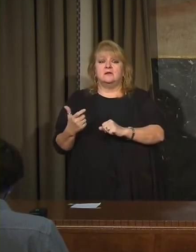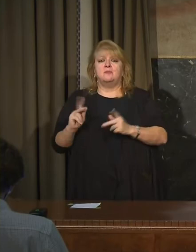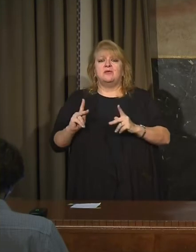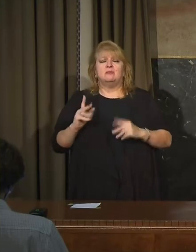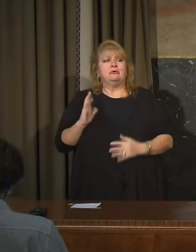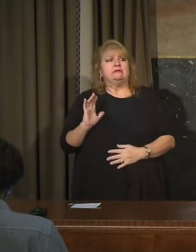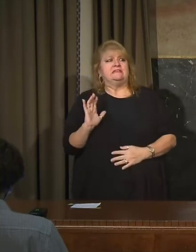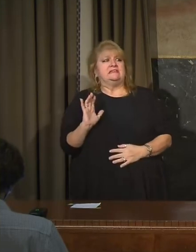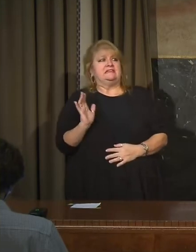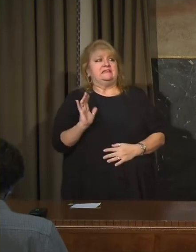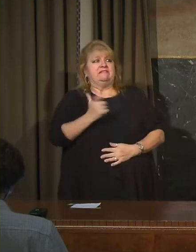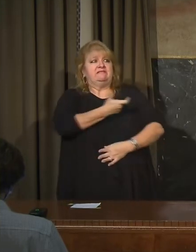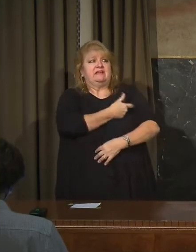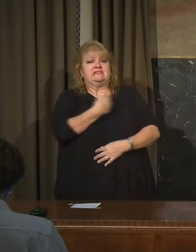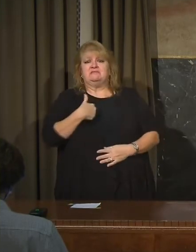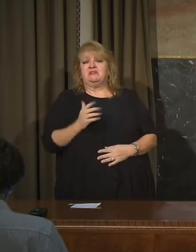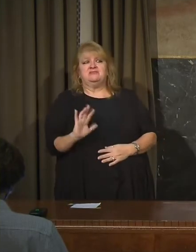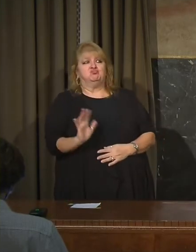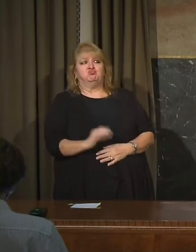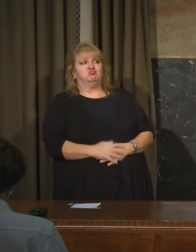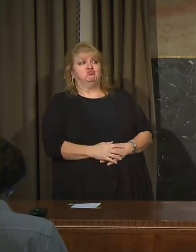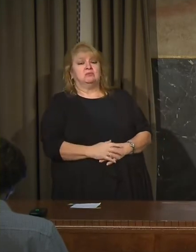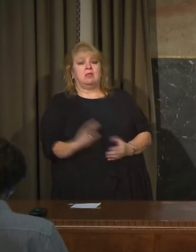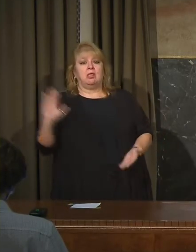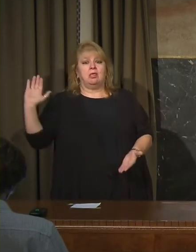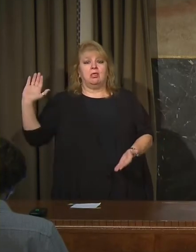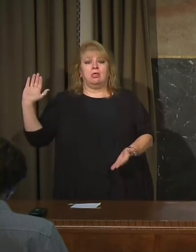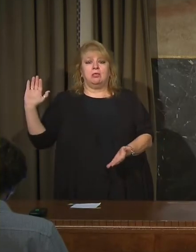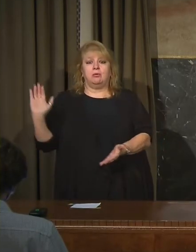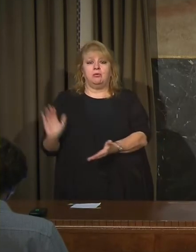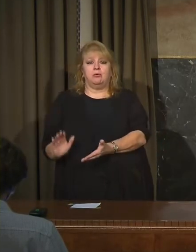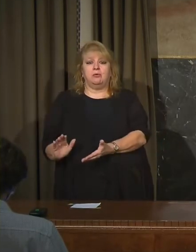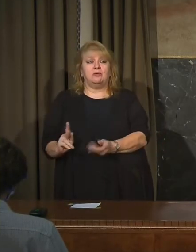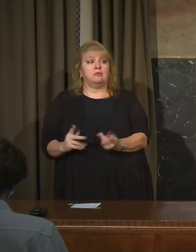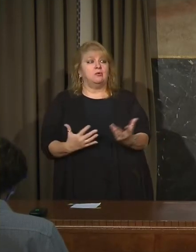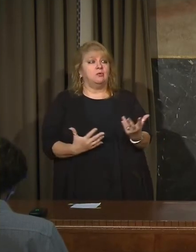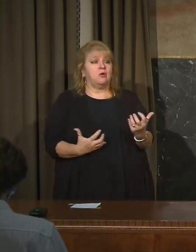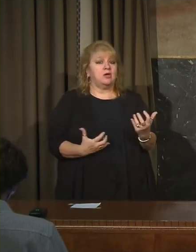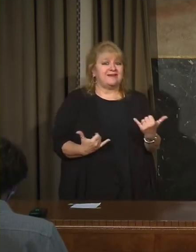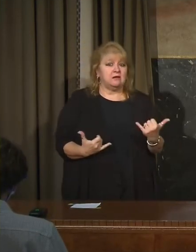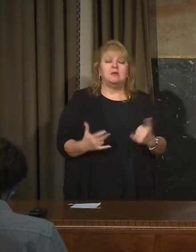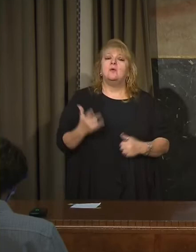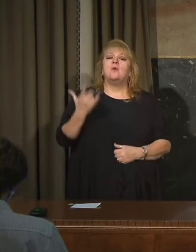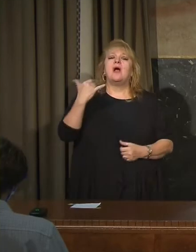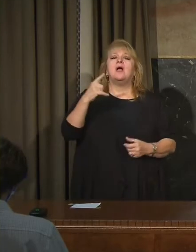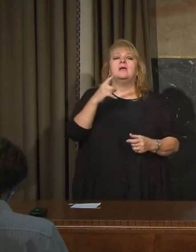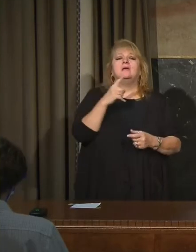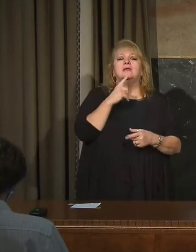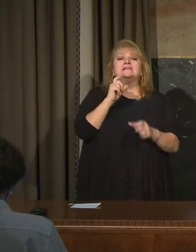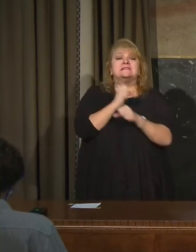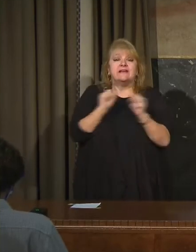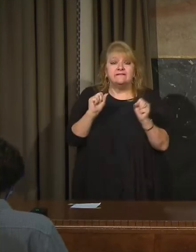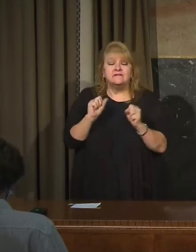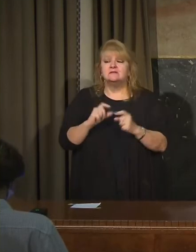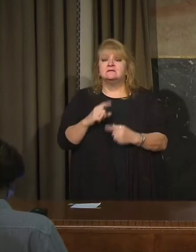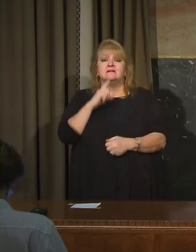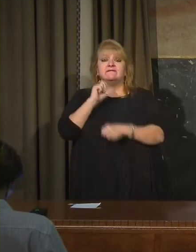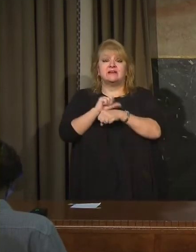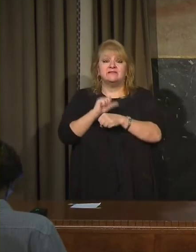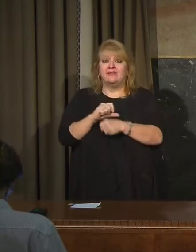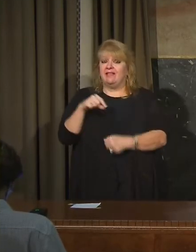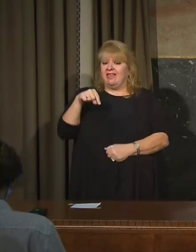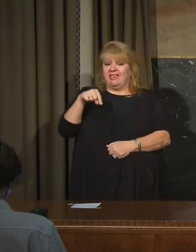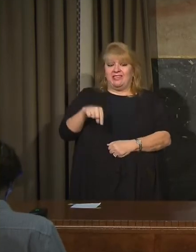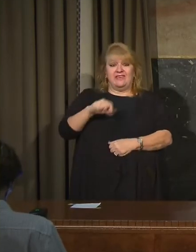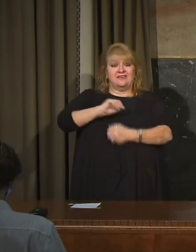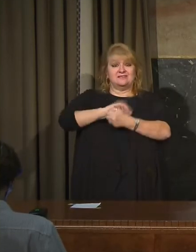hesitancy out there. And I think that that's warranted because the vaccine is safe. It is effective. We're not going to put this pandemic behind